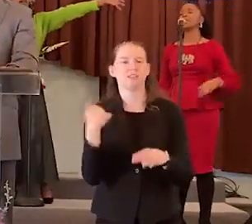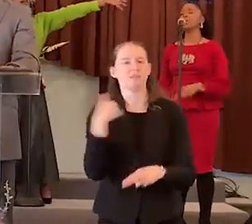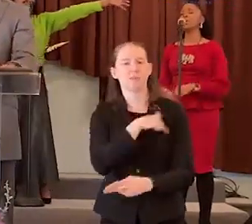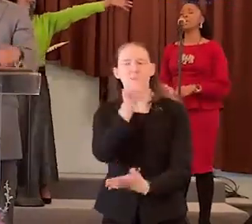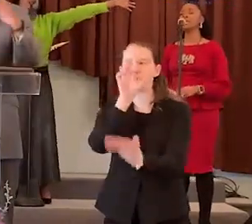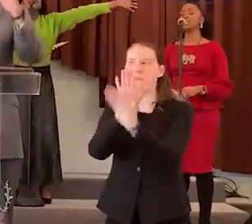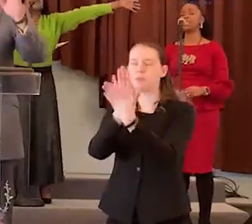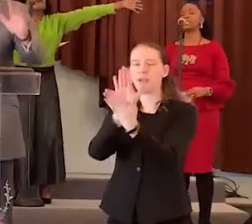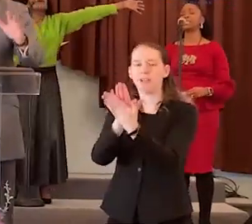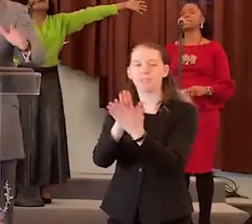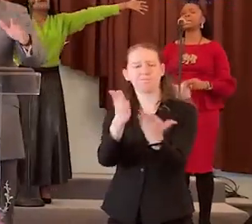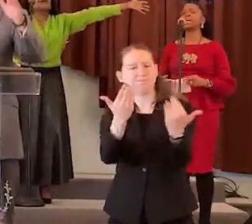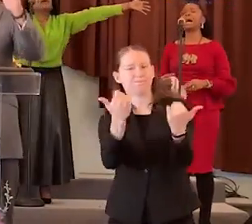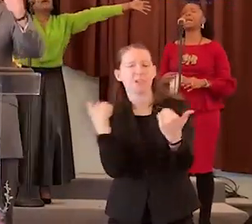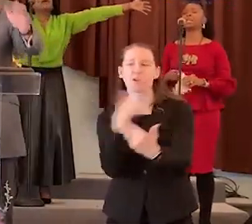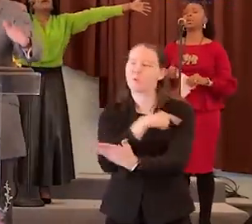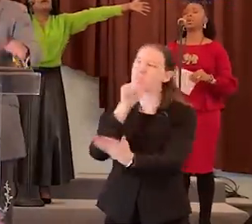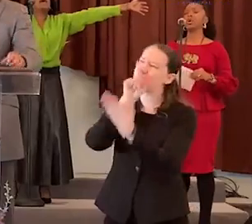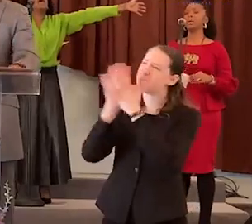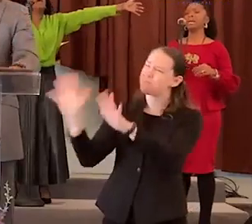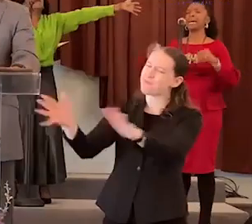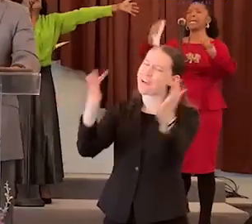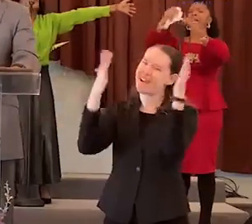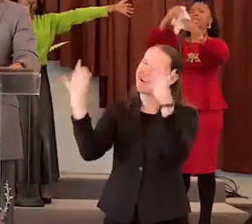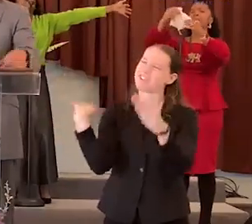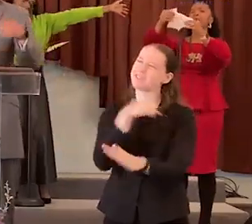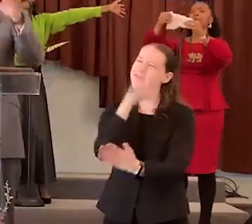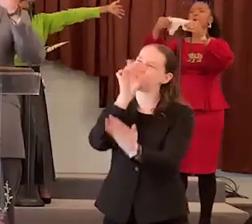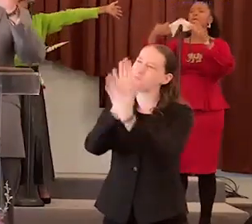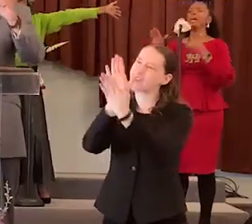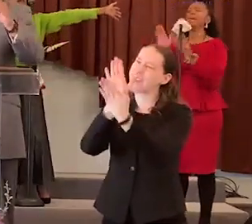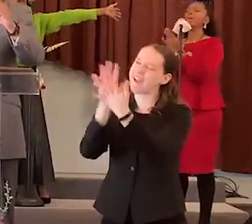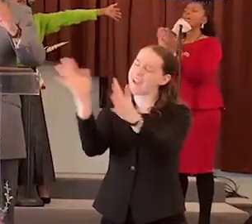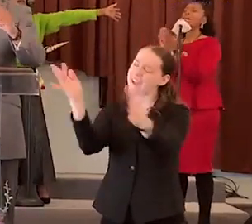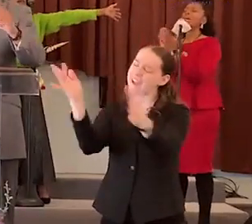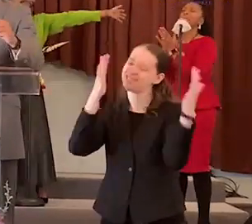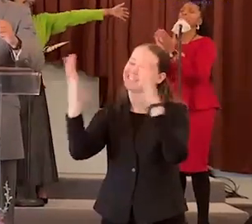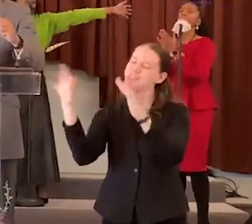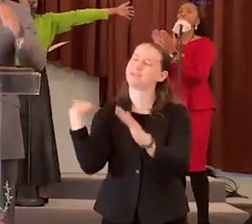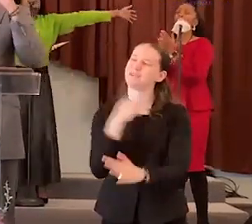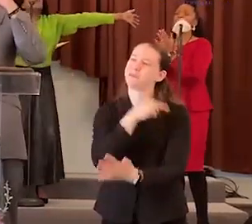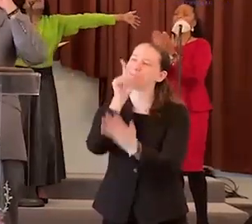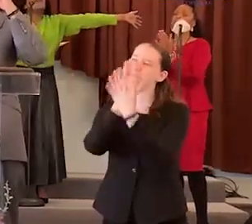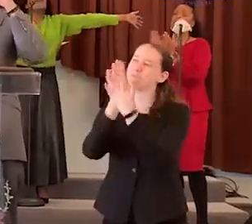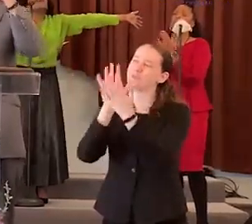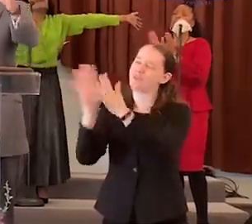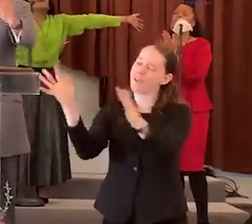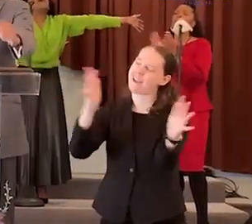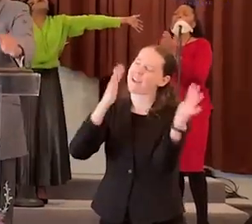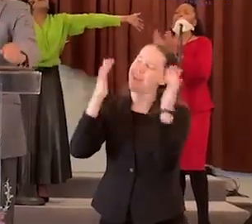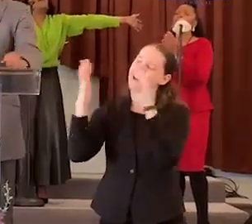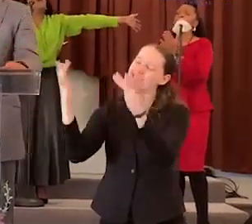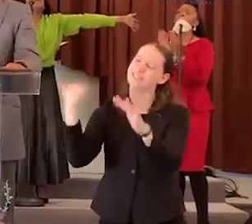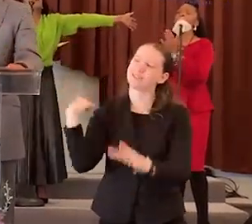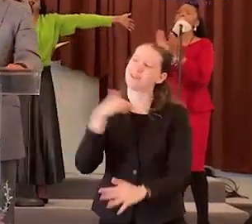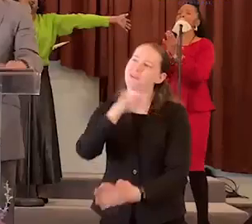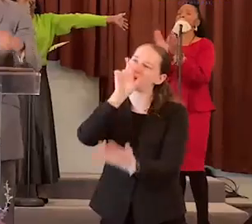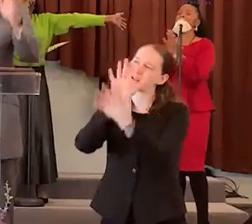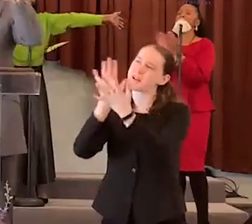Come on. And we praise You. And we praise You. And we praise You. And we praise